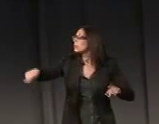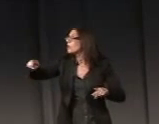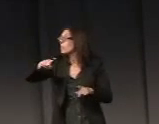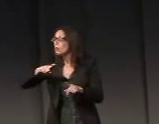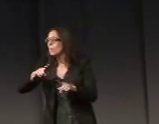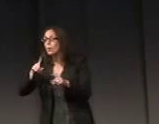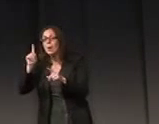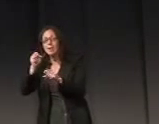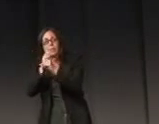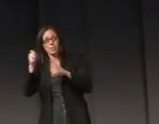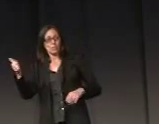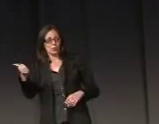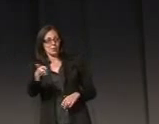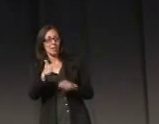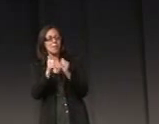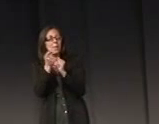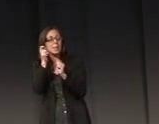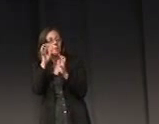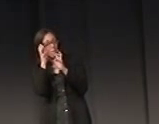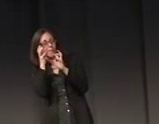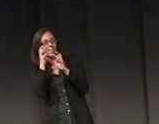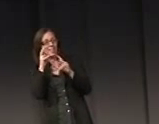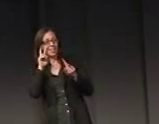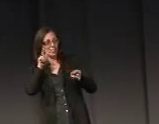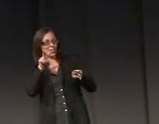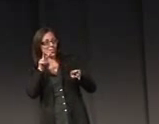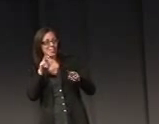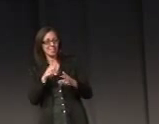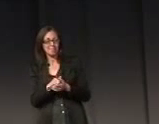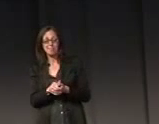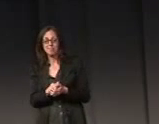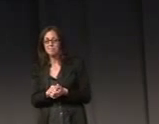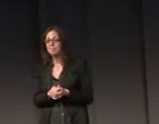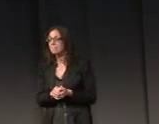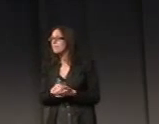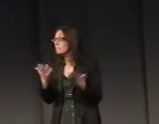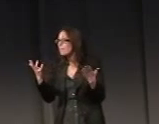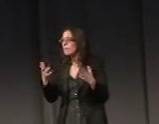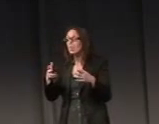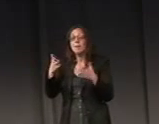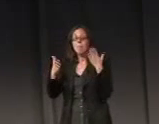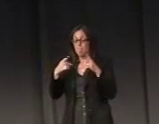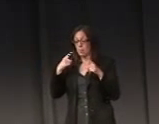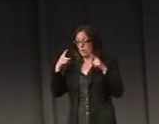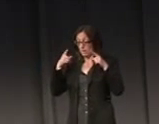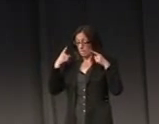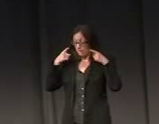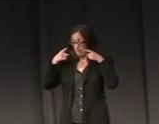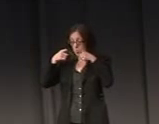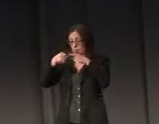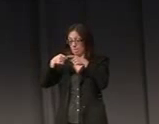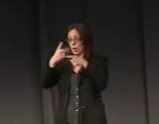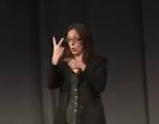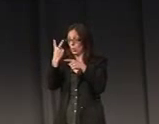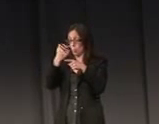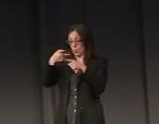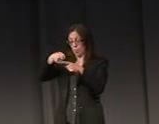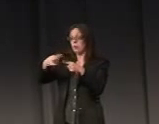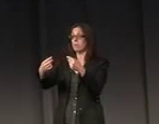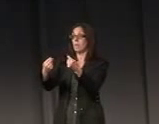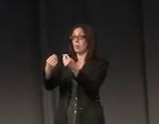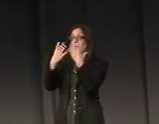visions. Quote, "Two red sensations affecting the same point of the retina will be regarded as